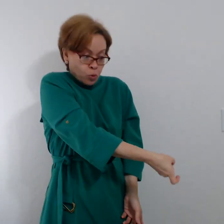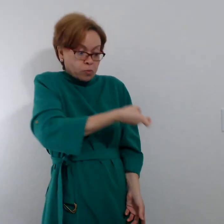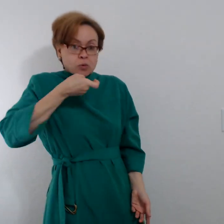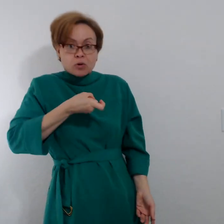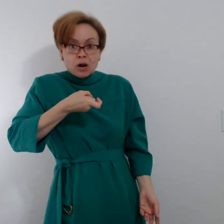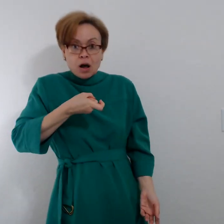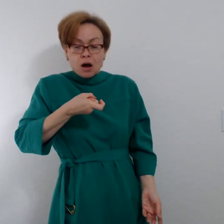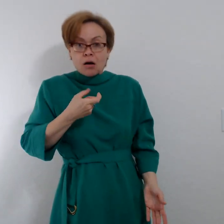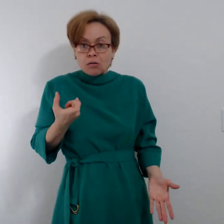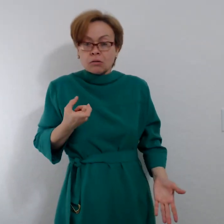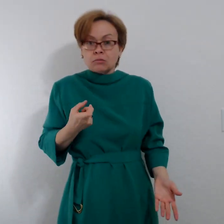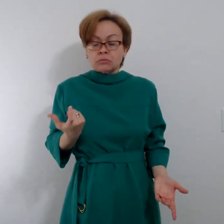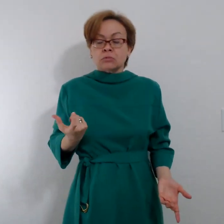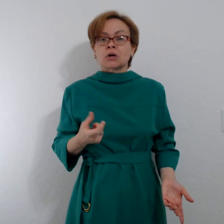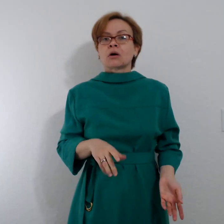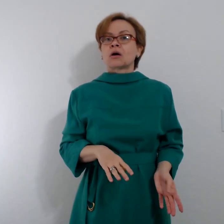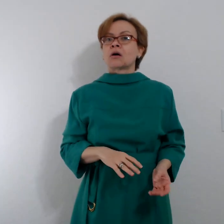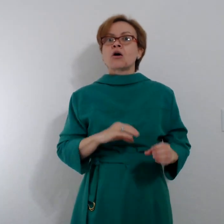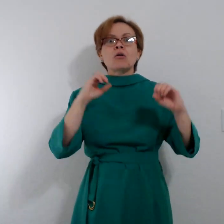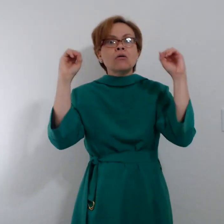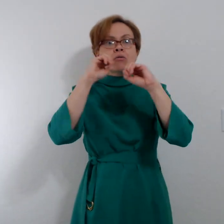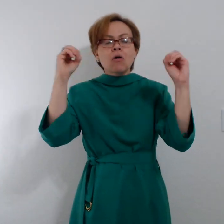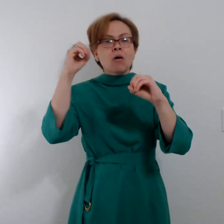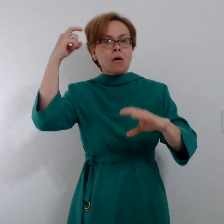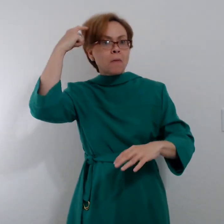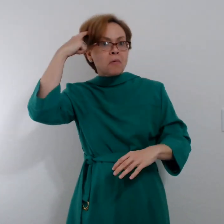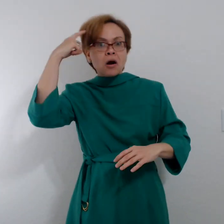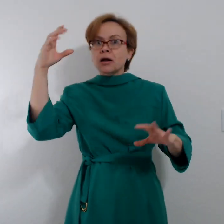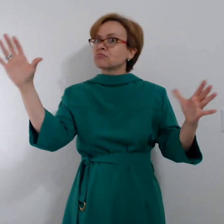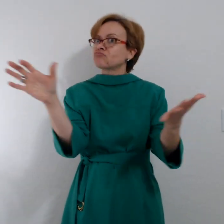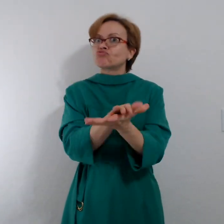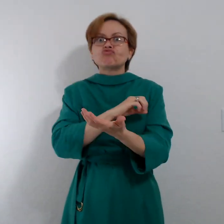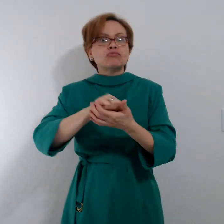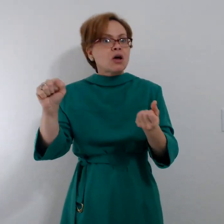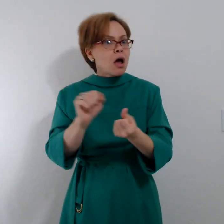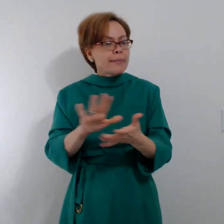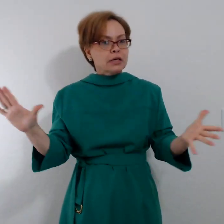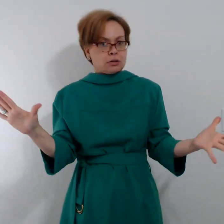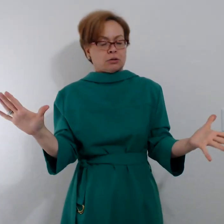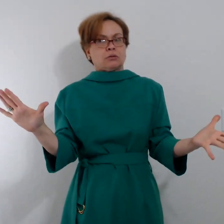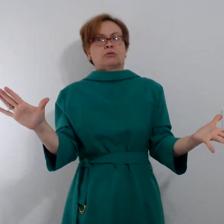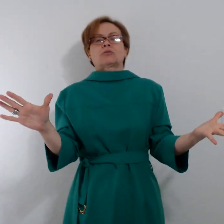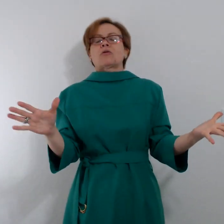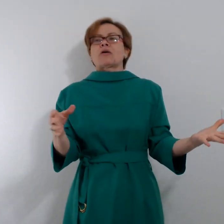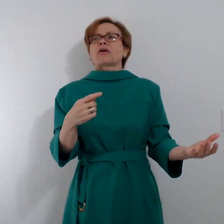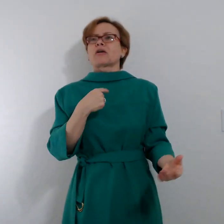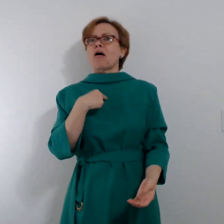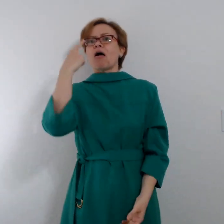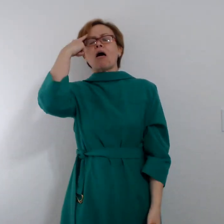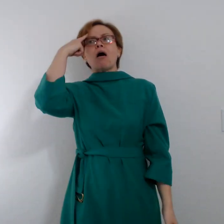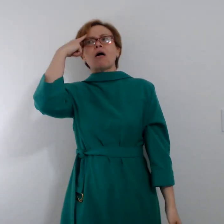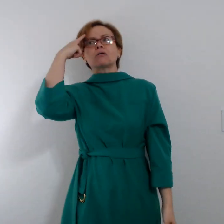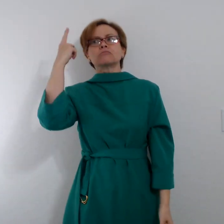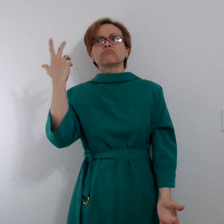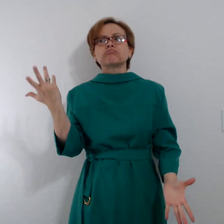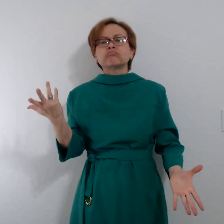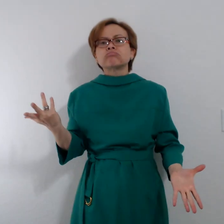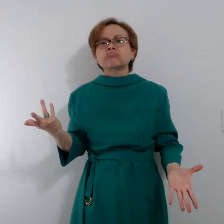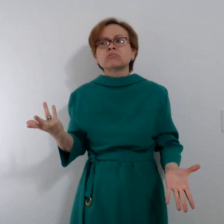degrees. As a magician, I think everything is possible. And I think if something is done by